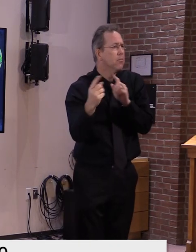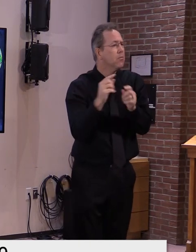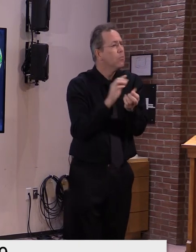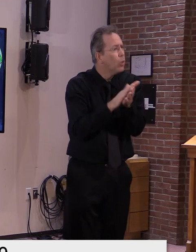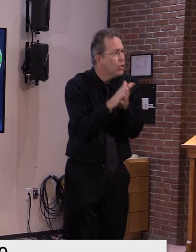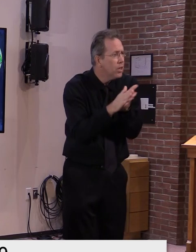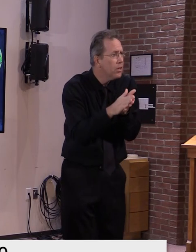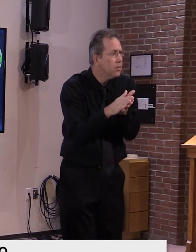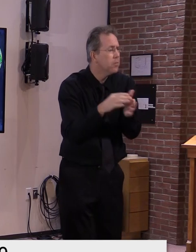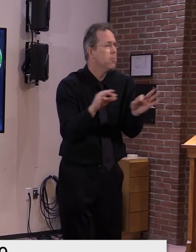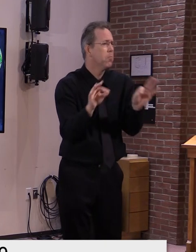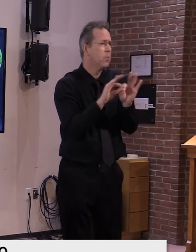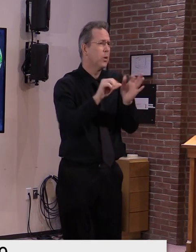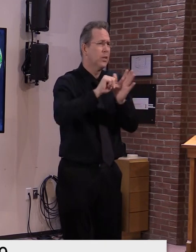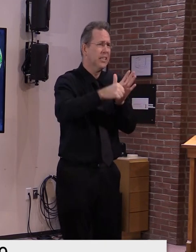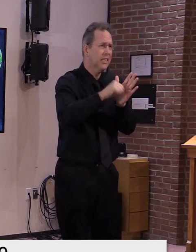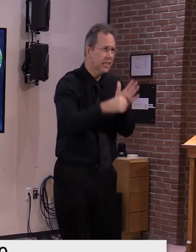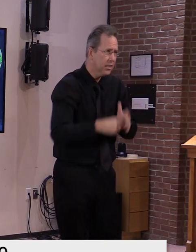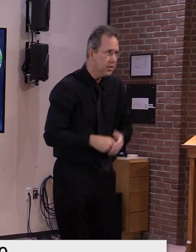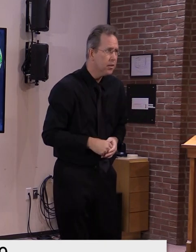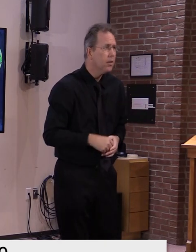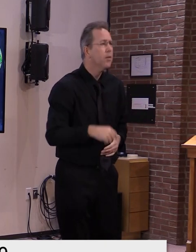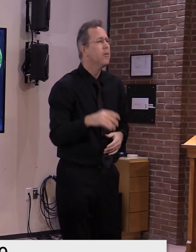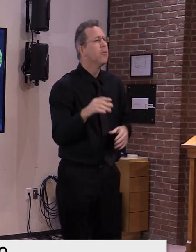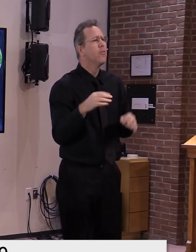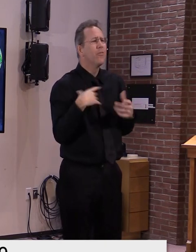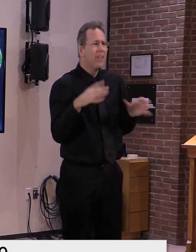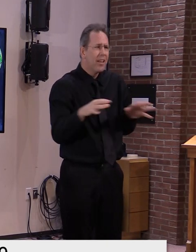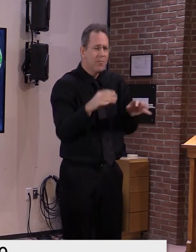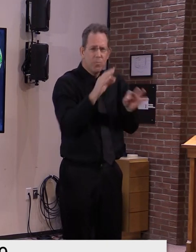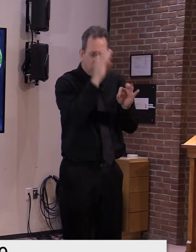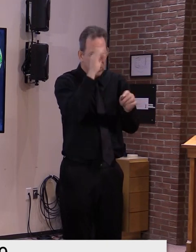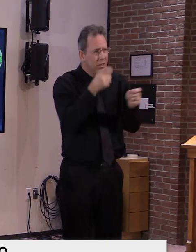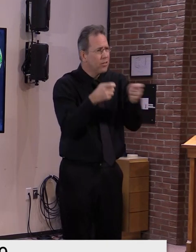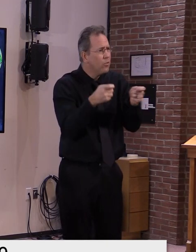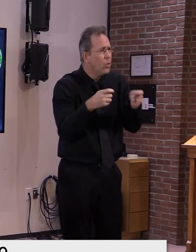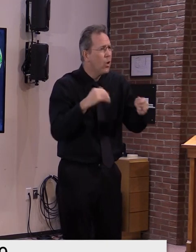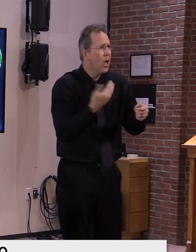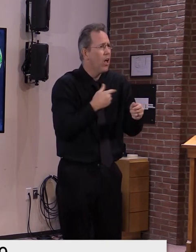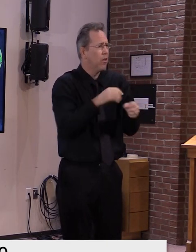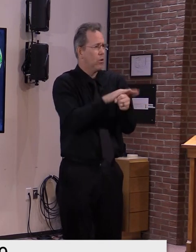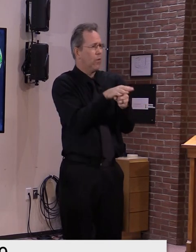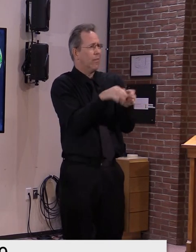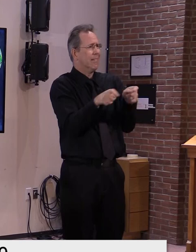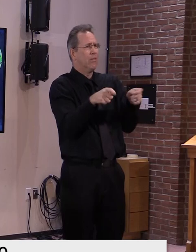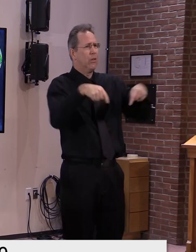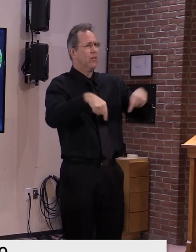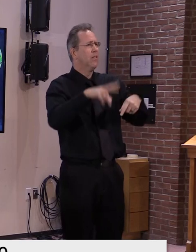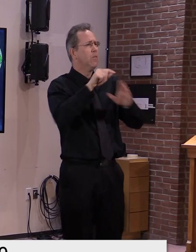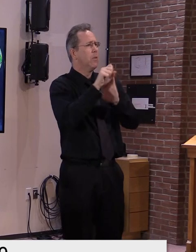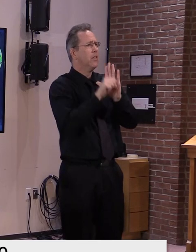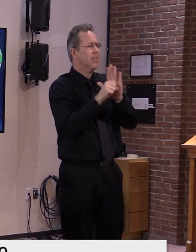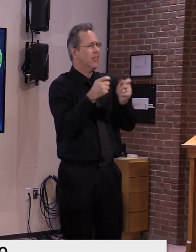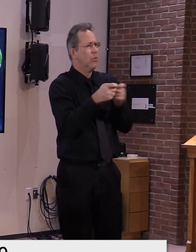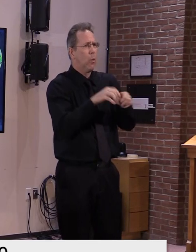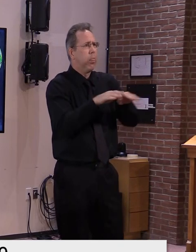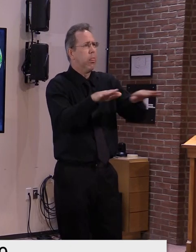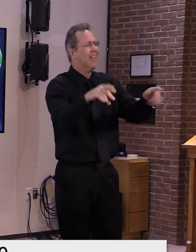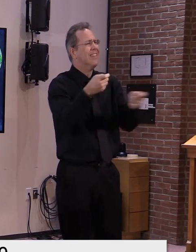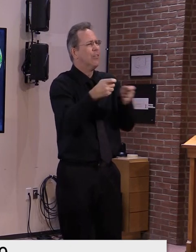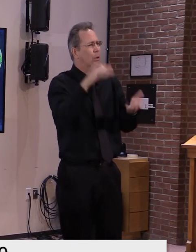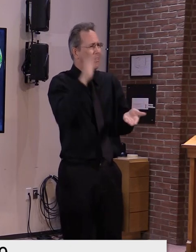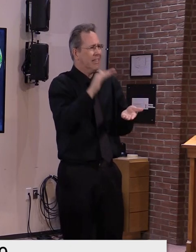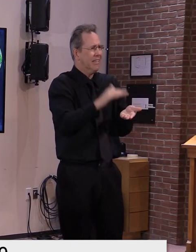now, so we can get a handle on the virus and keep it out of our nursing homes, away from our most vulnerable, and keep our